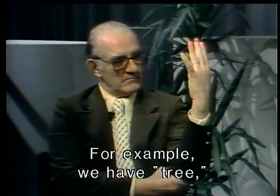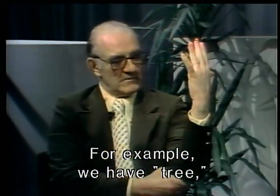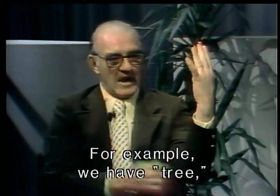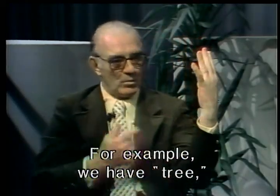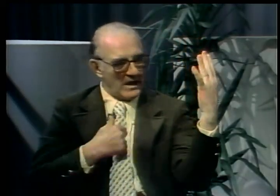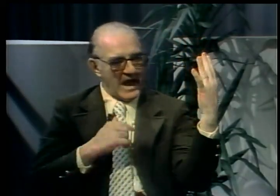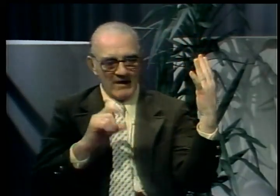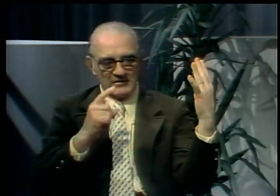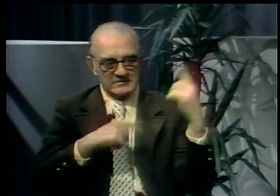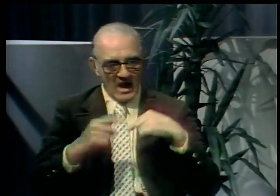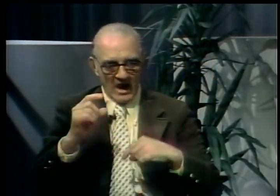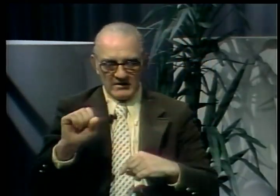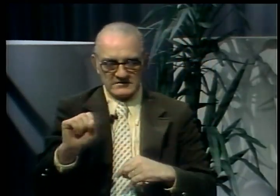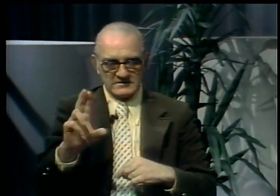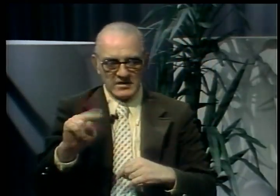And we have a sun.